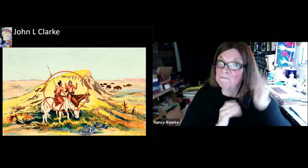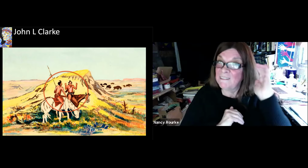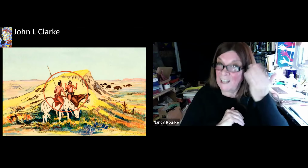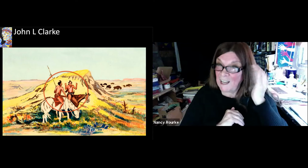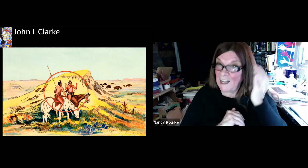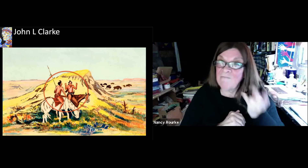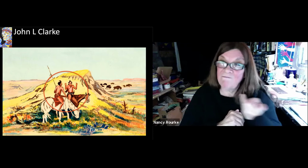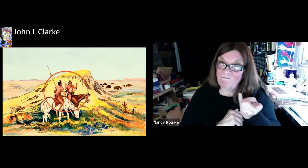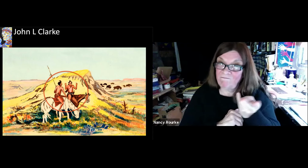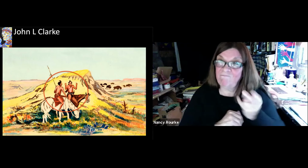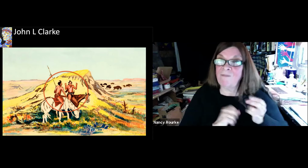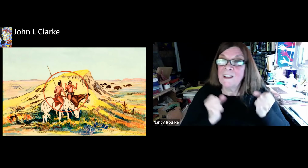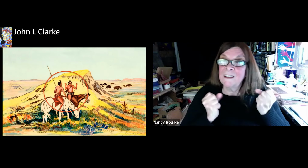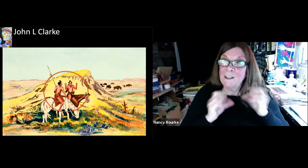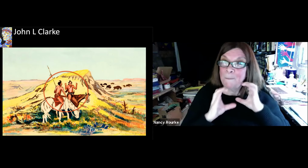What Buffalo?